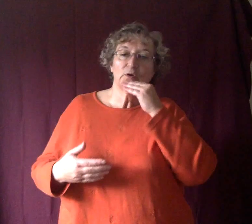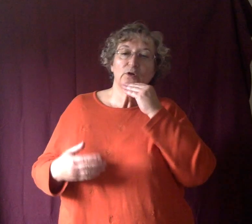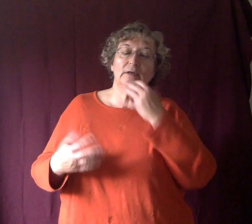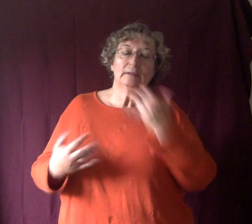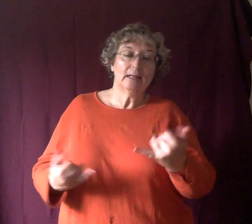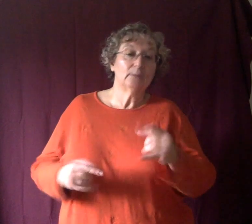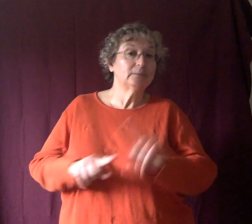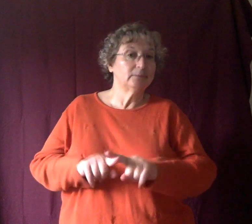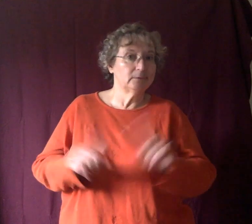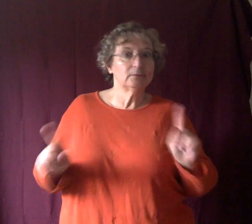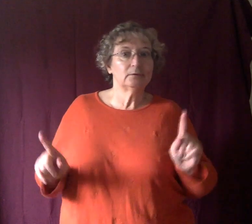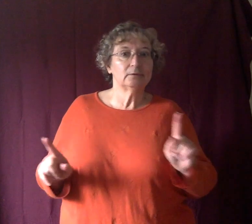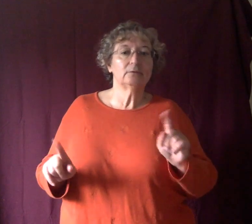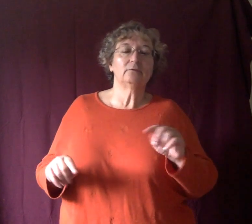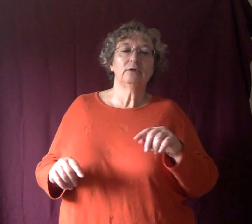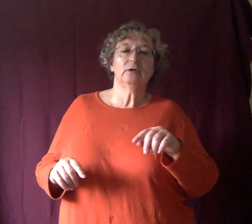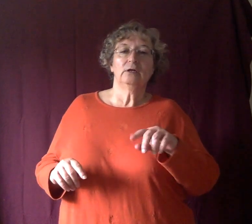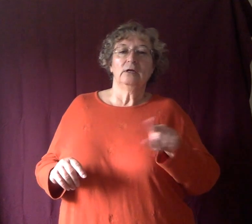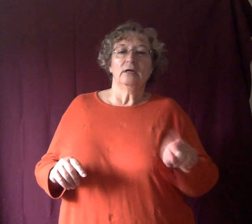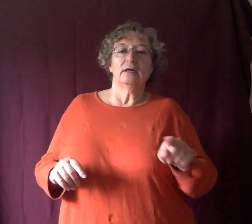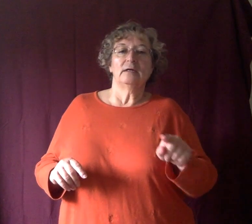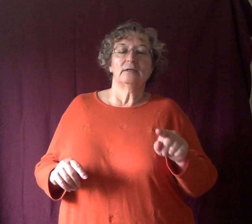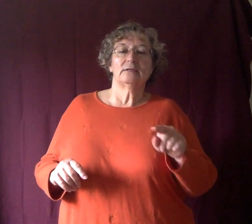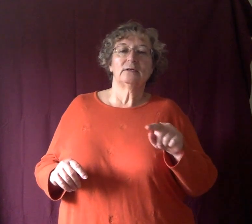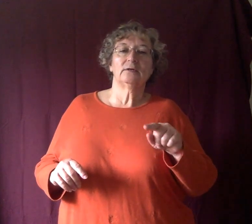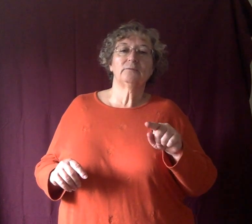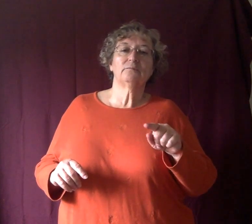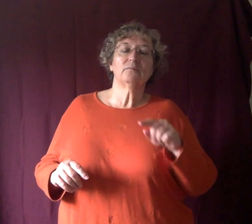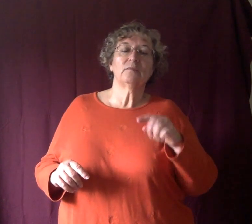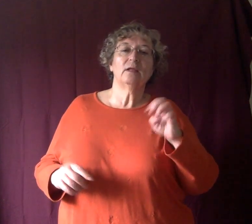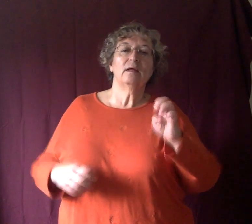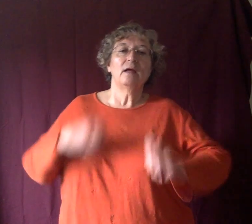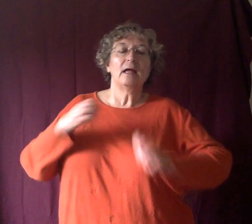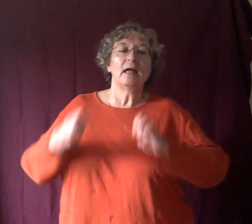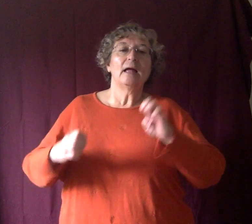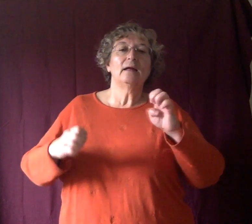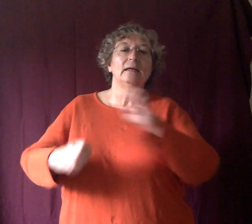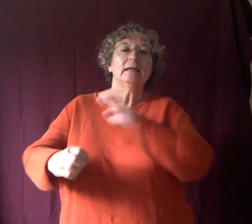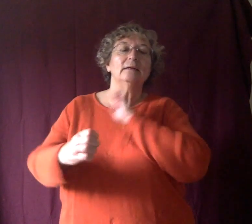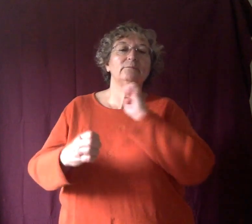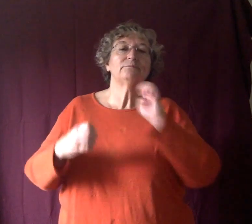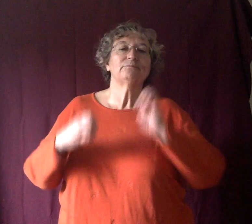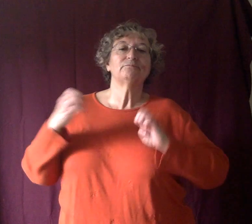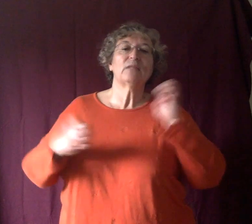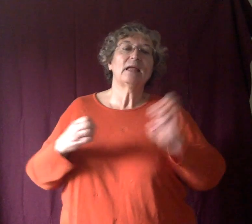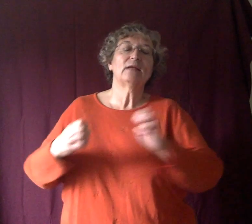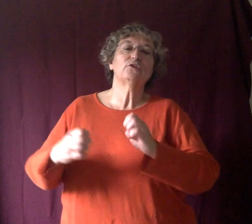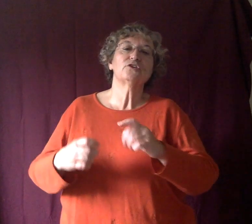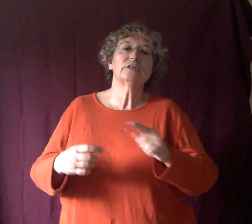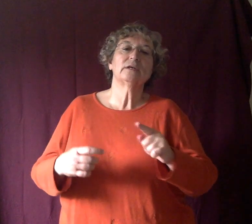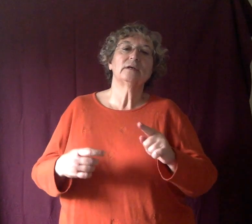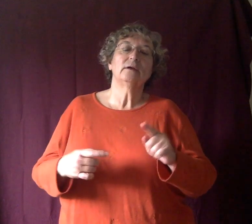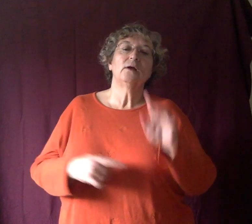useful particles. It's an energetically costly process, and it's very carefully maintained. Now we must move